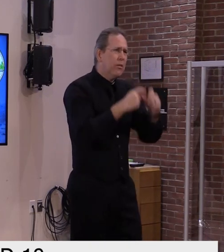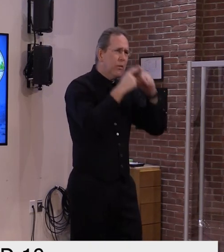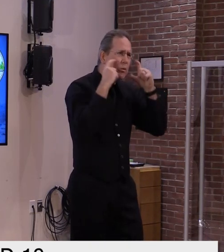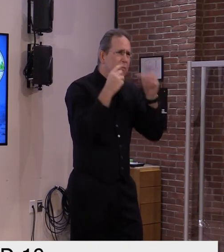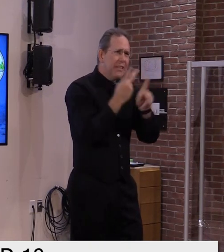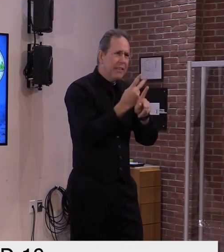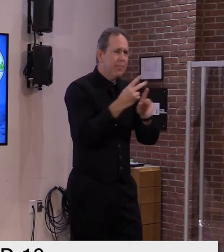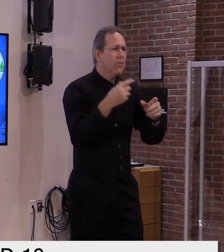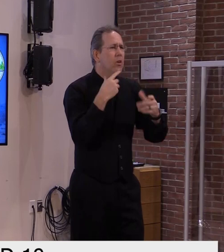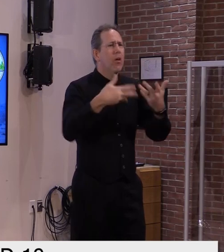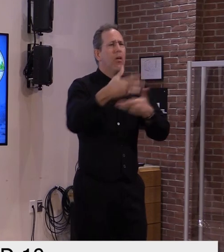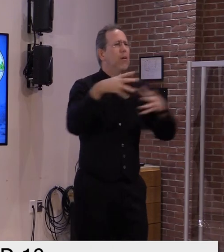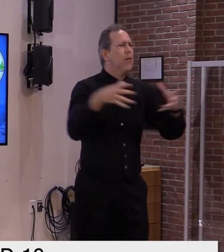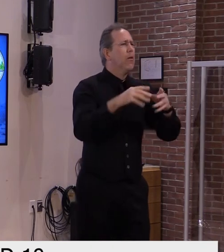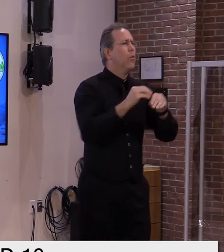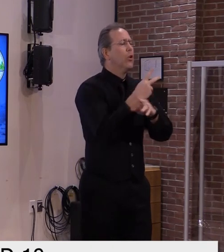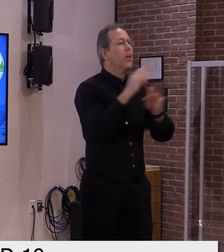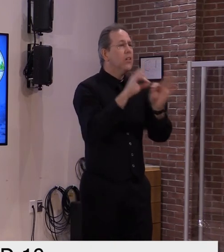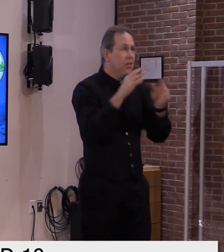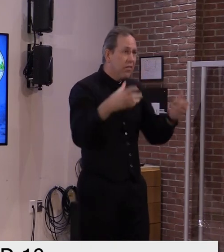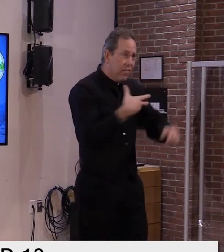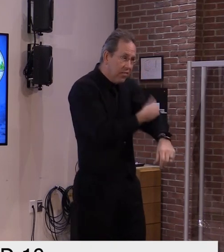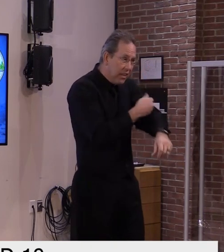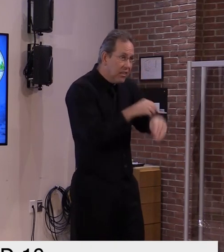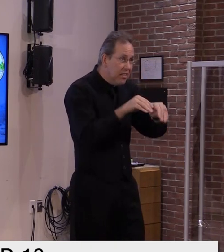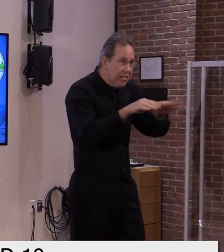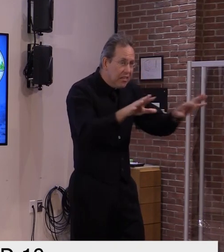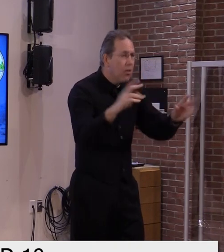make their way to these most vulnerable amongst us.